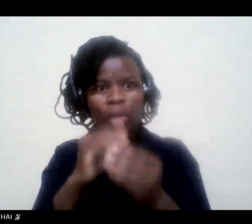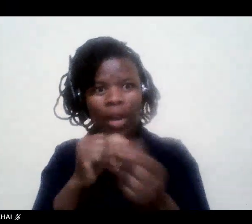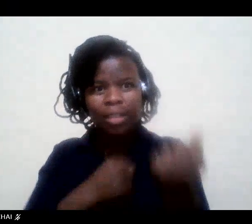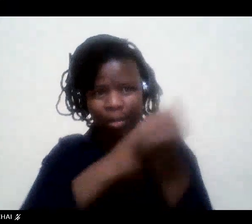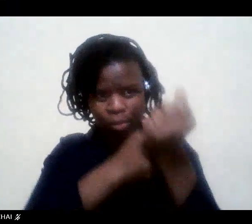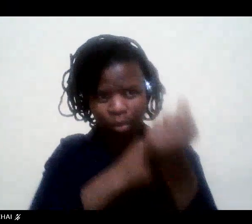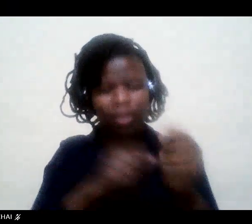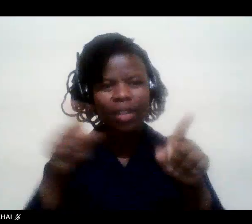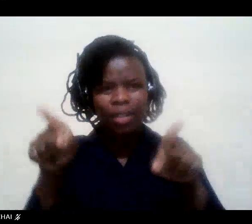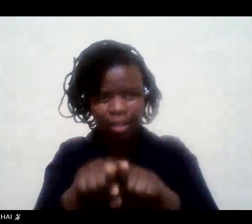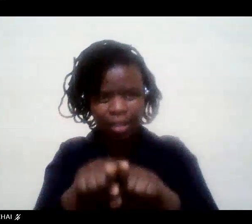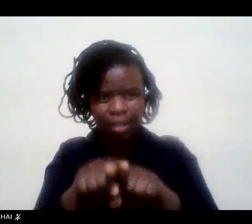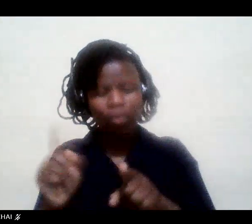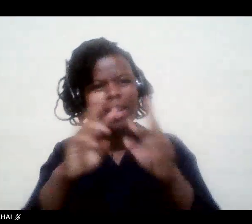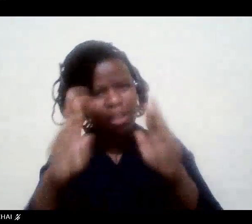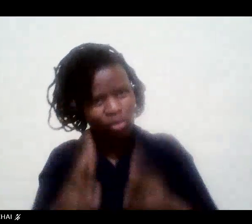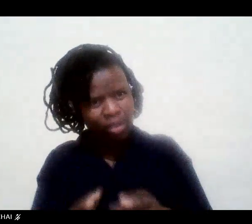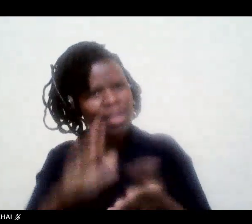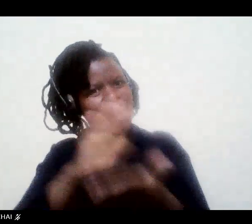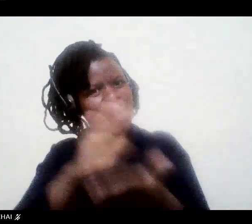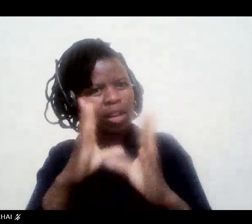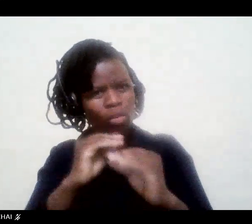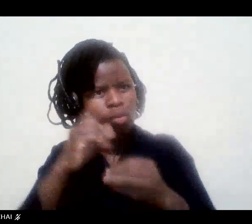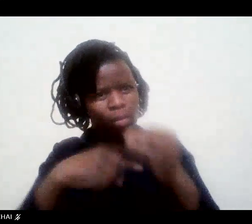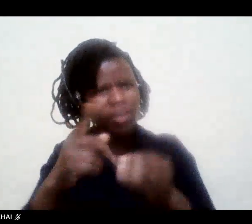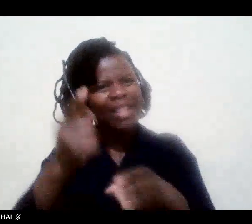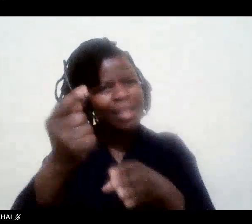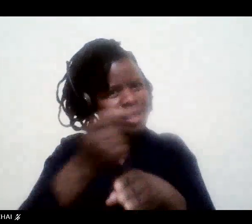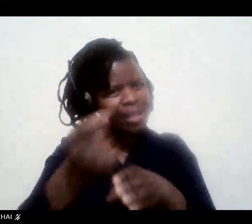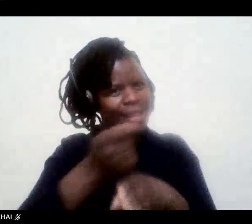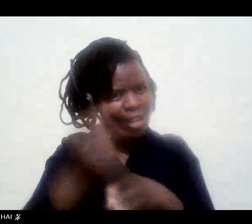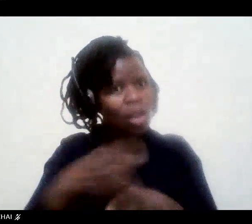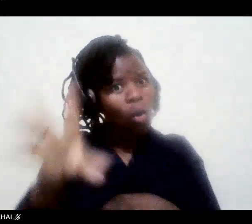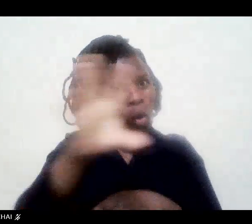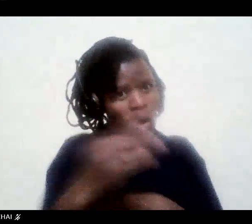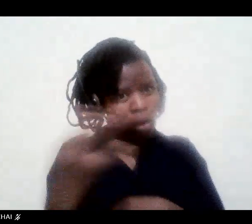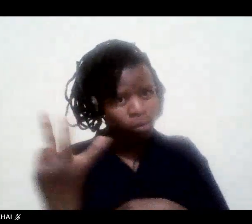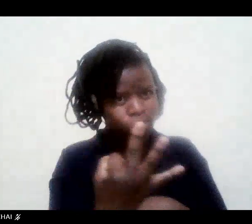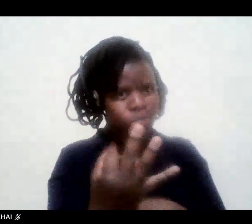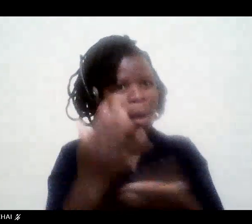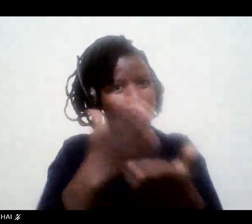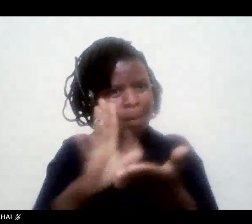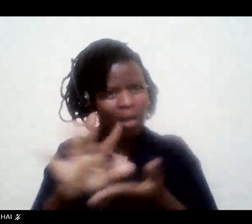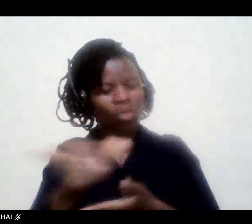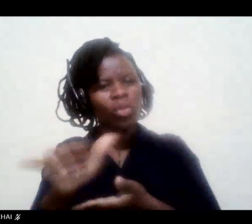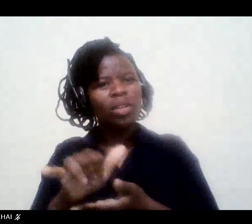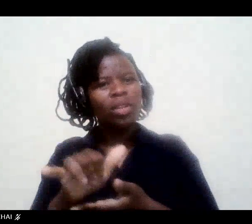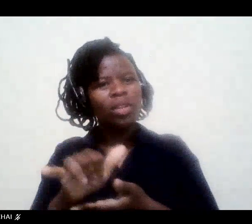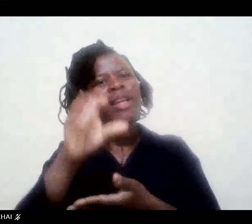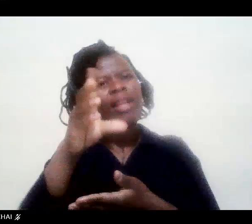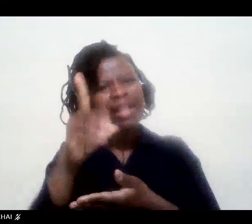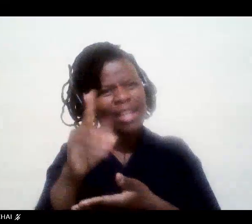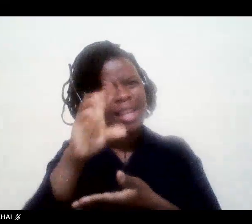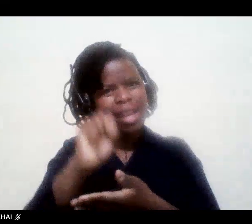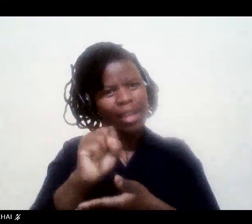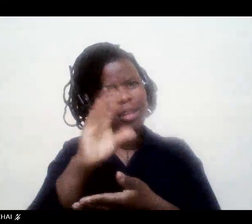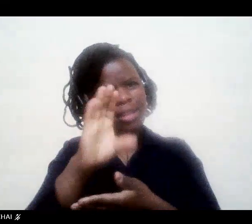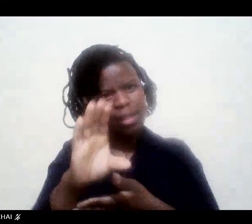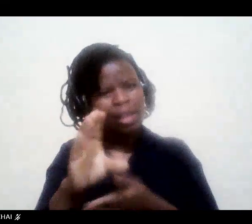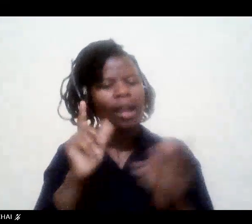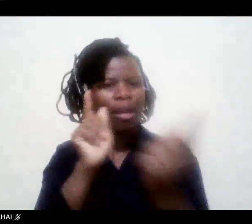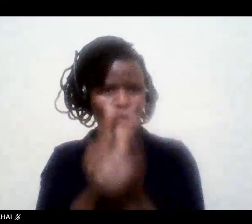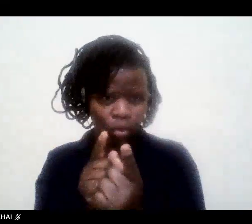the resources, and you're talking about the training. All those things are part of a DSC approach. Thank you.